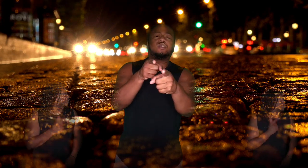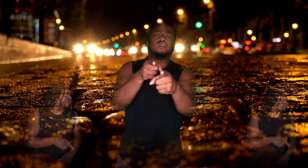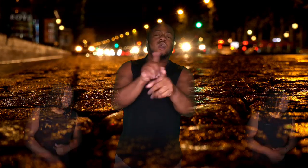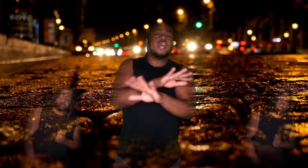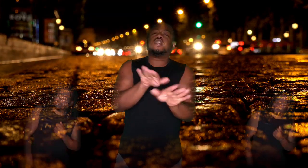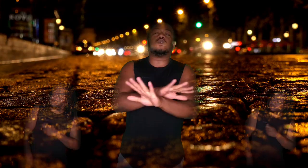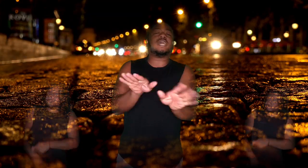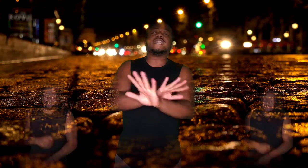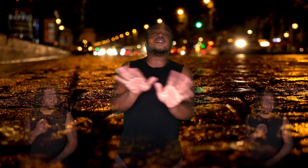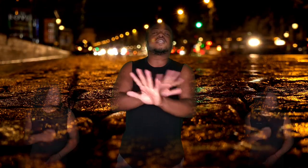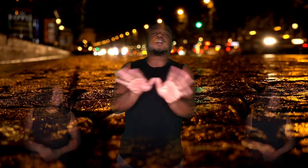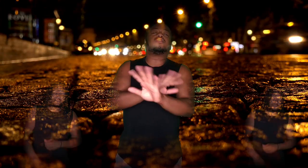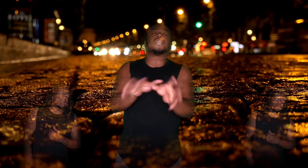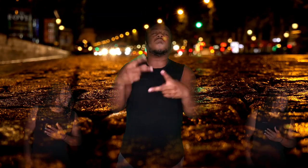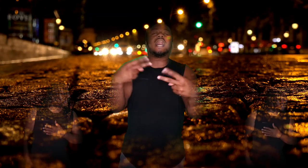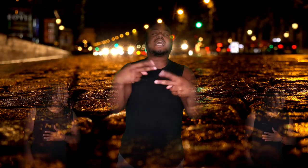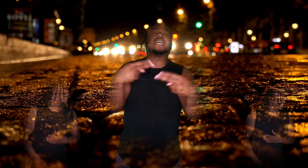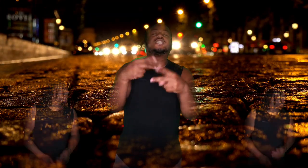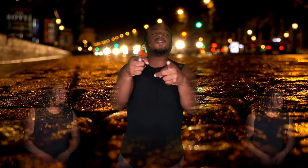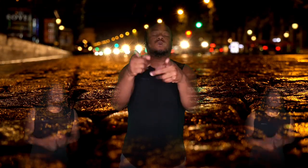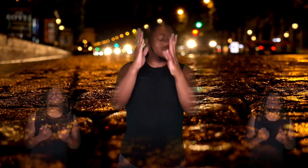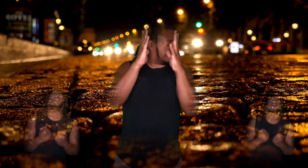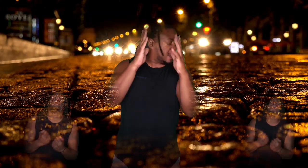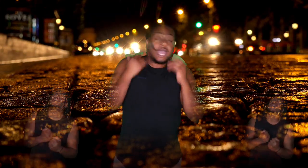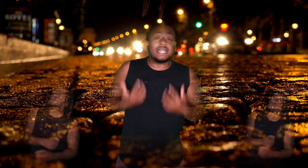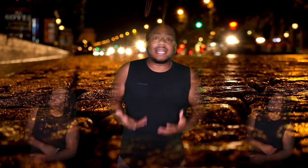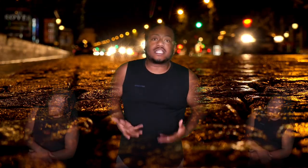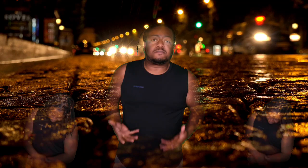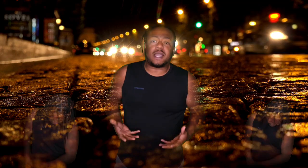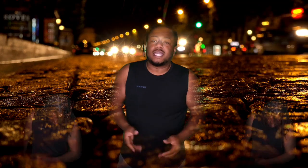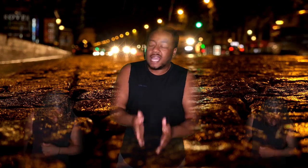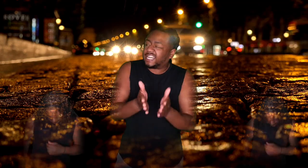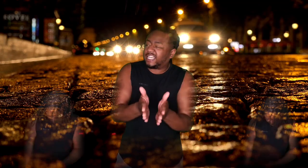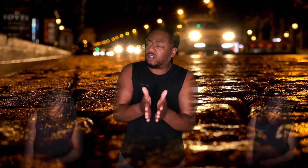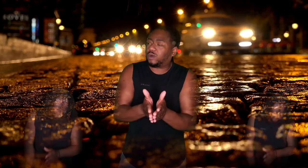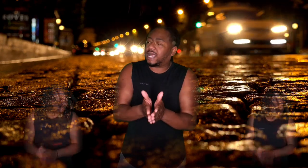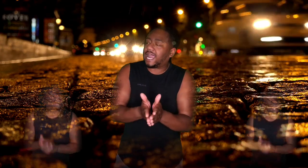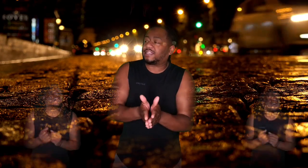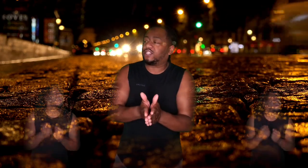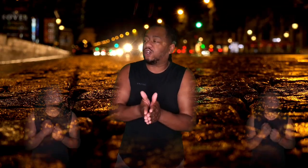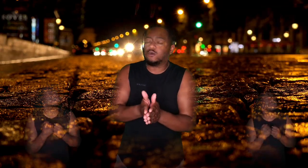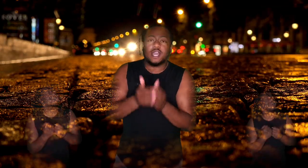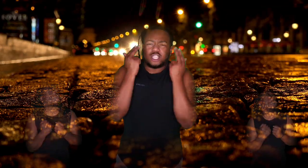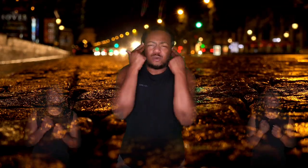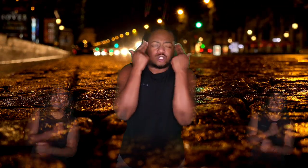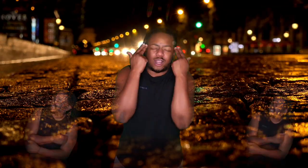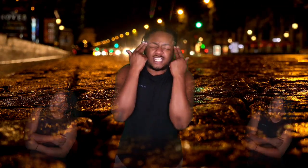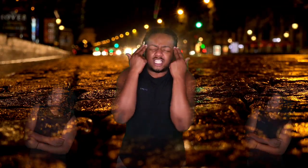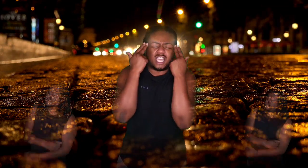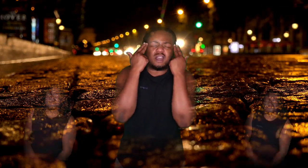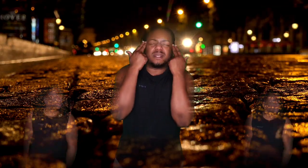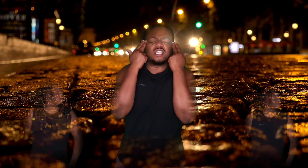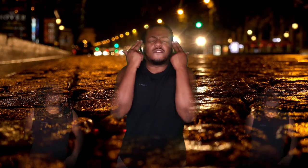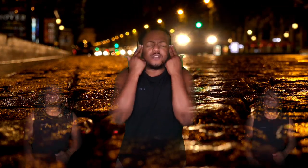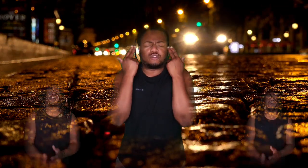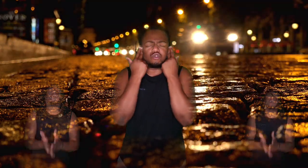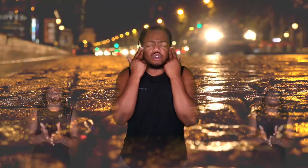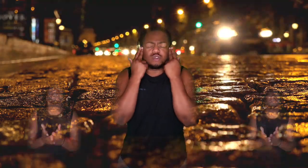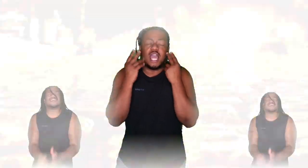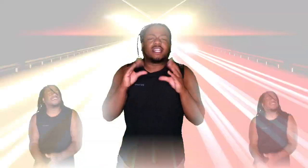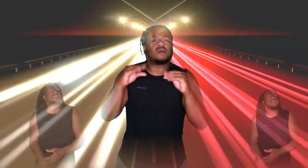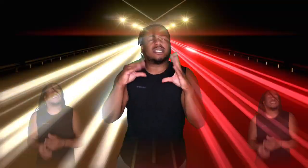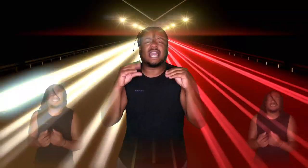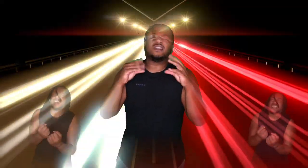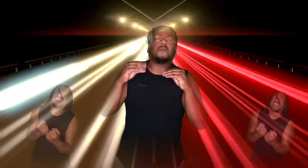I know you. You don't let nothing go, so I cut you. Not out of spite, I did what I had to do. You was crazy as hell, missing a few